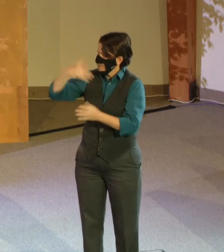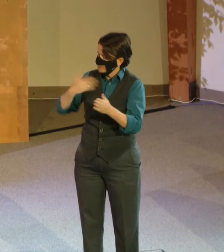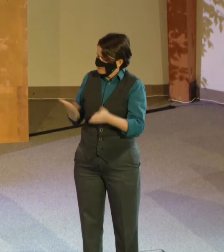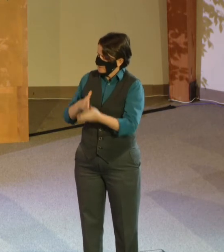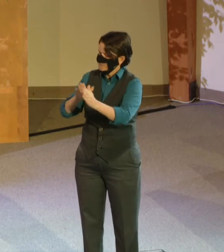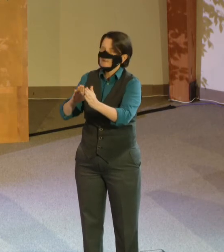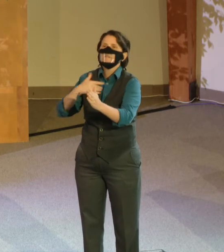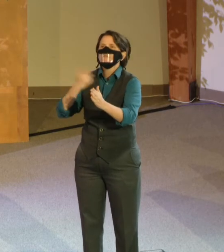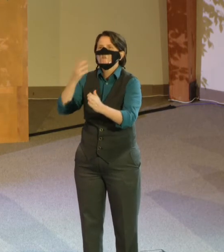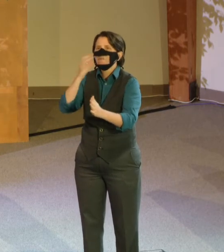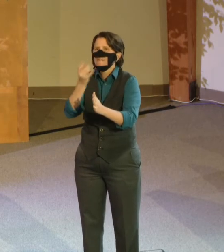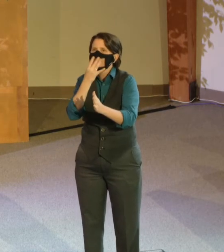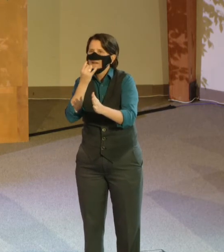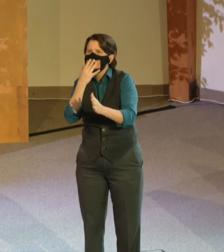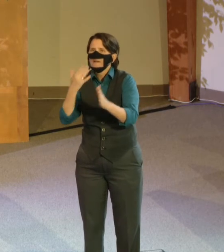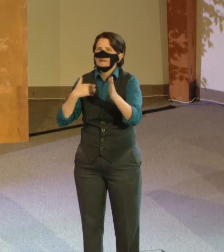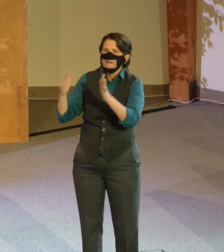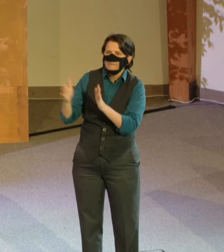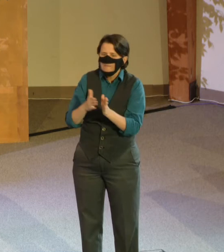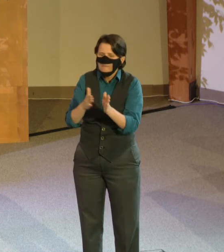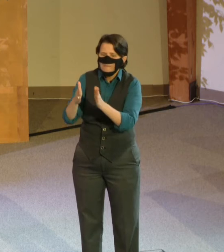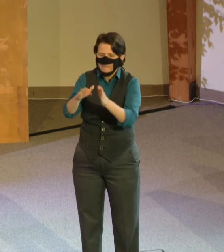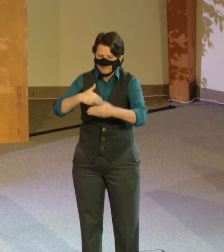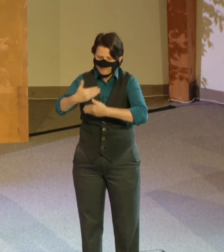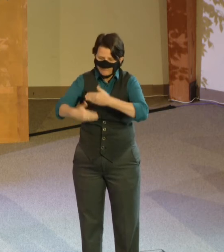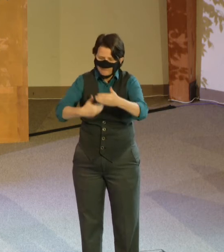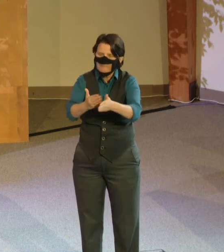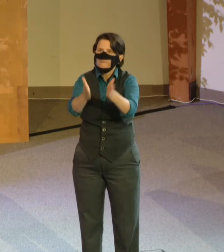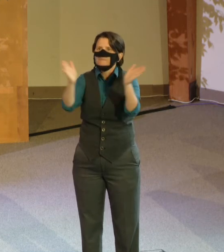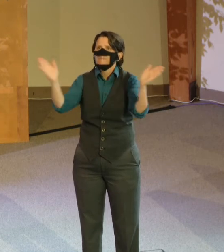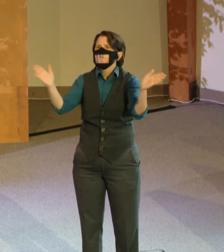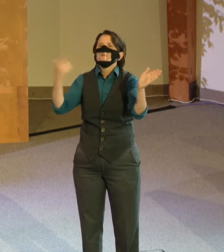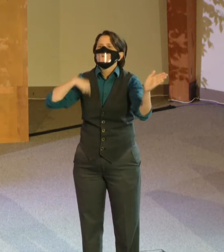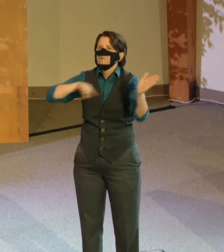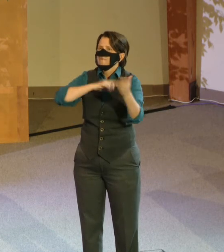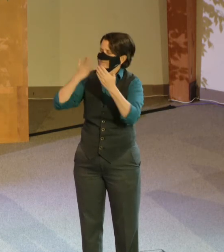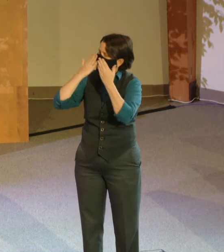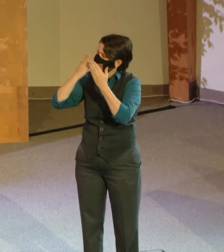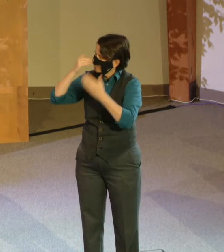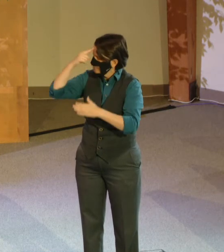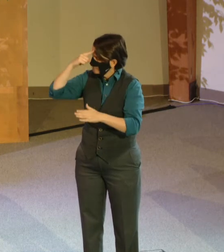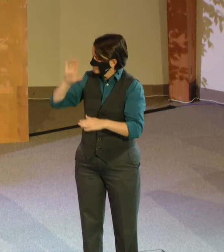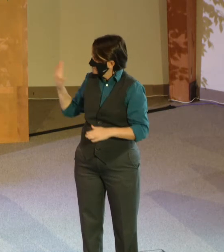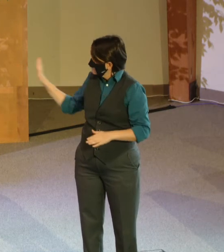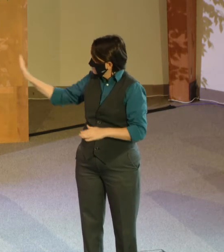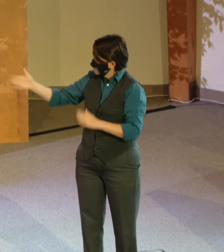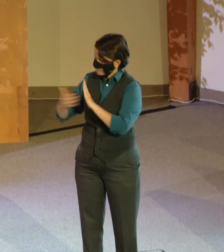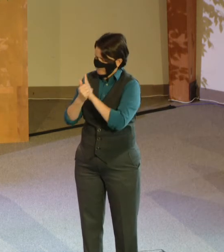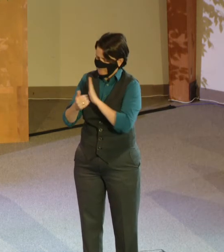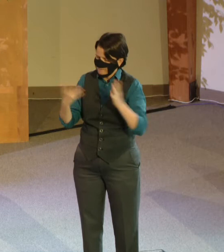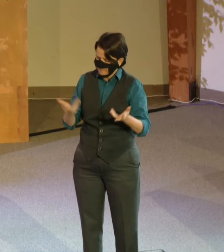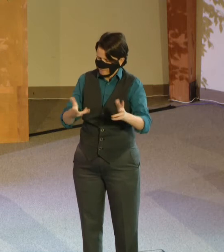illumined as it unfolds and expands. We give thanks for your gifts already